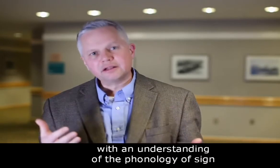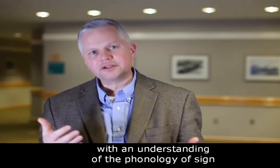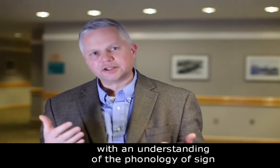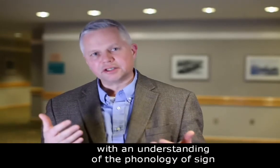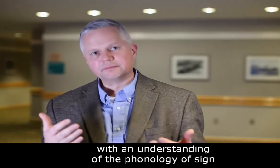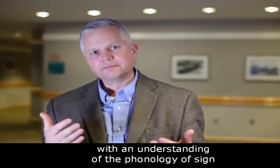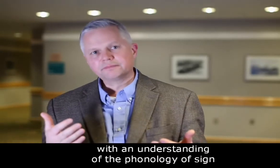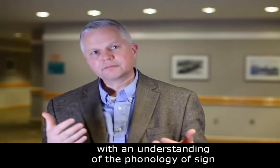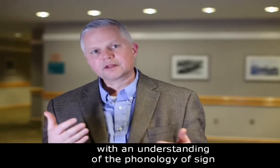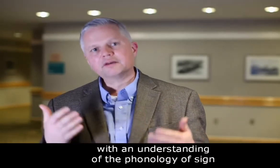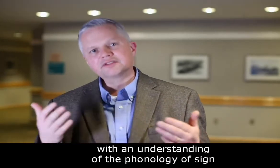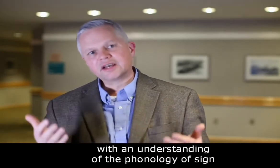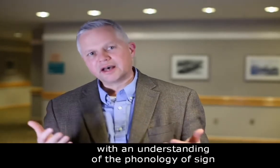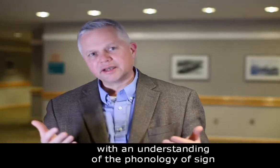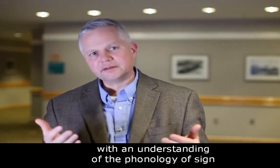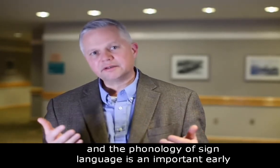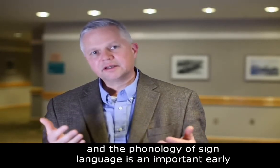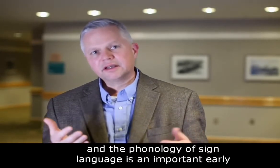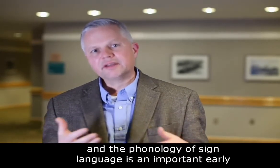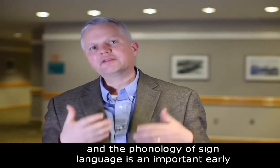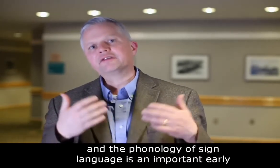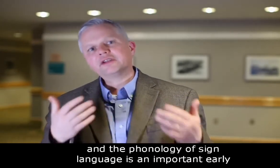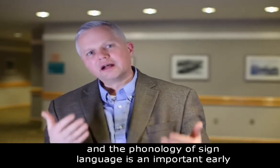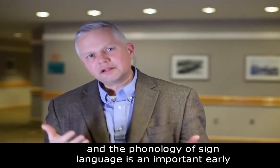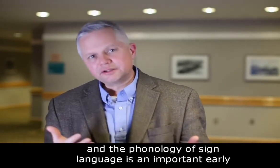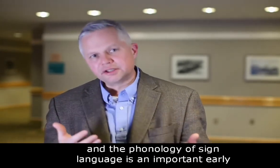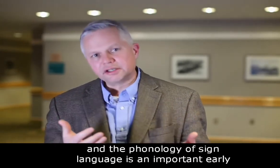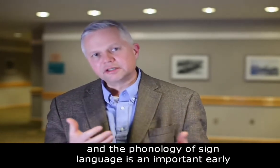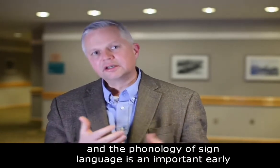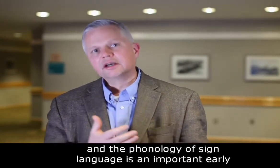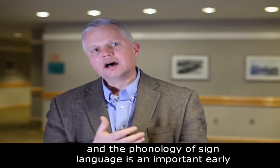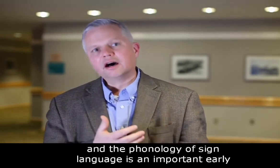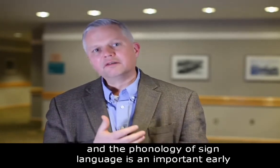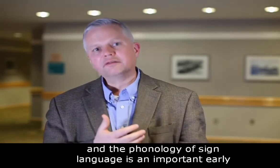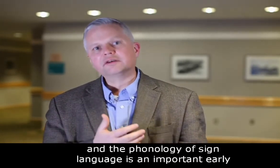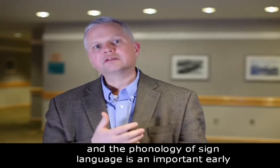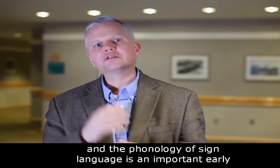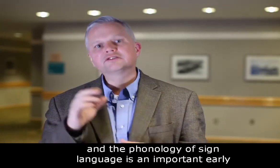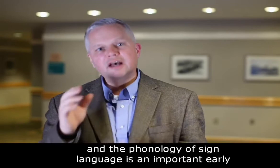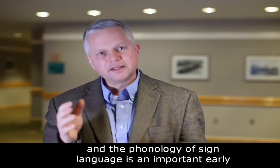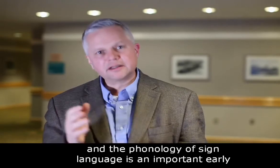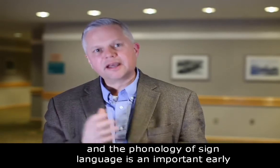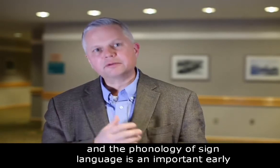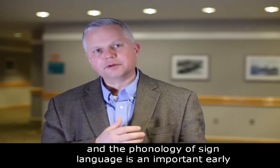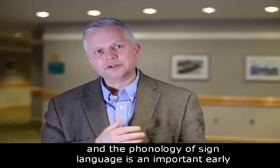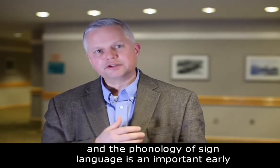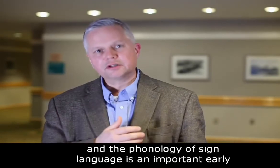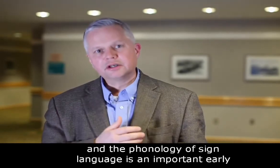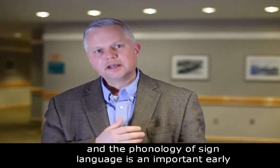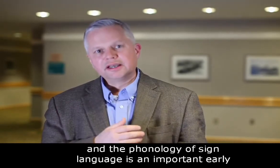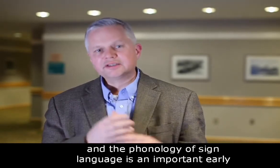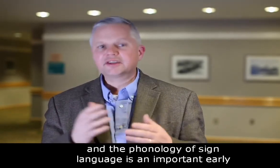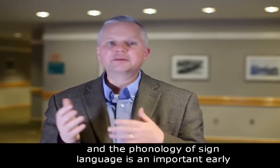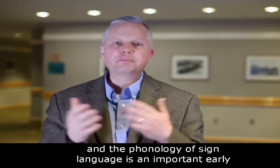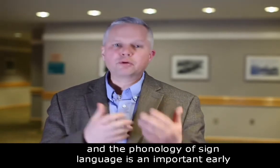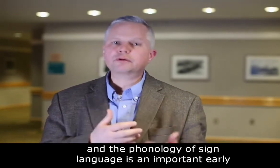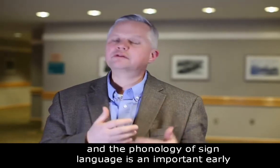phonology of sign and the phonology of sign language is an important